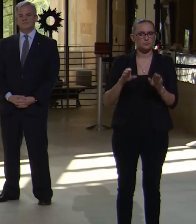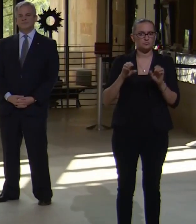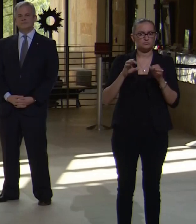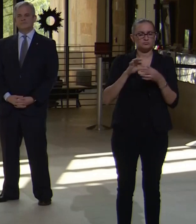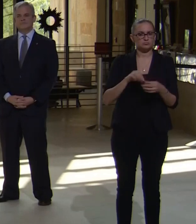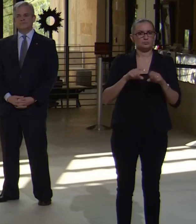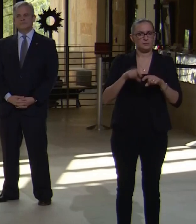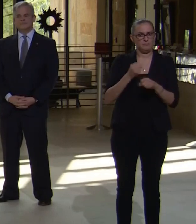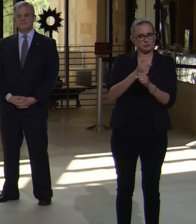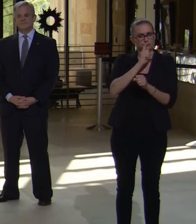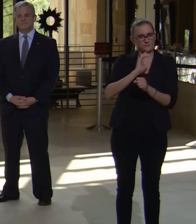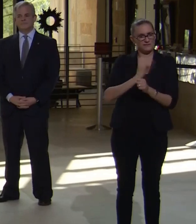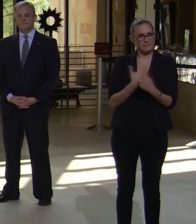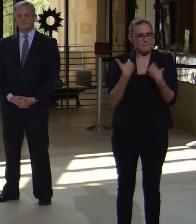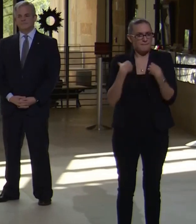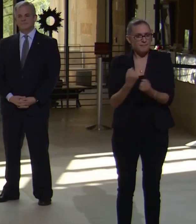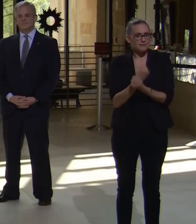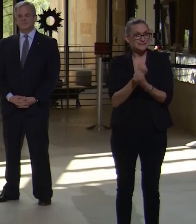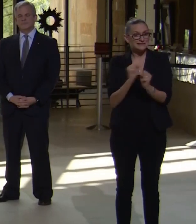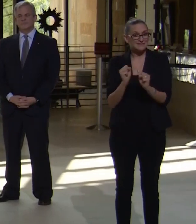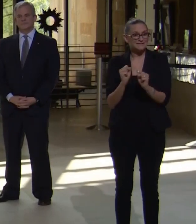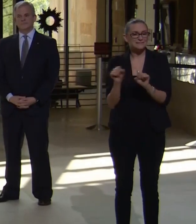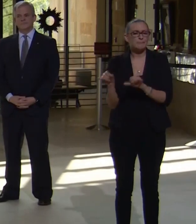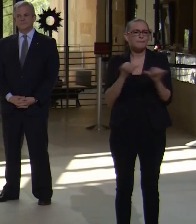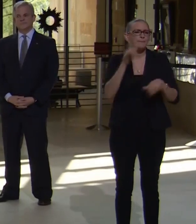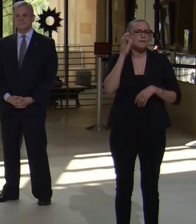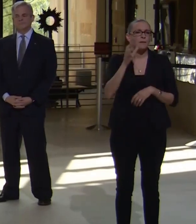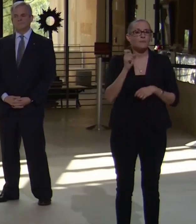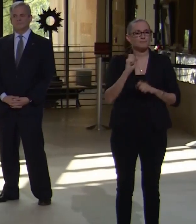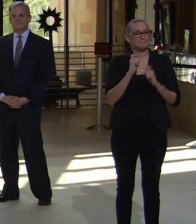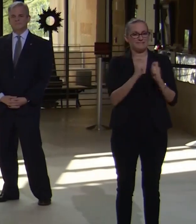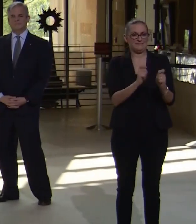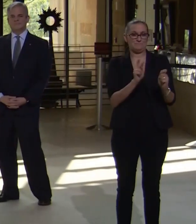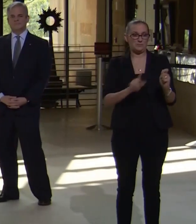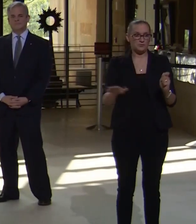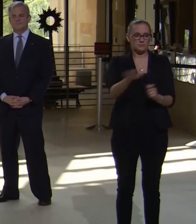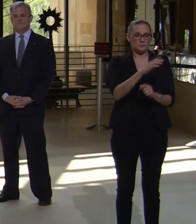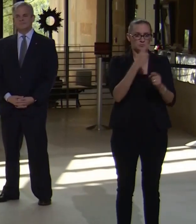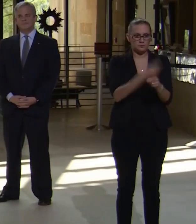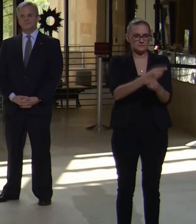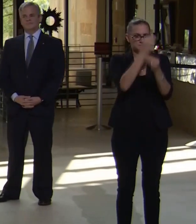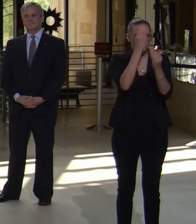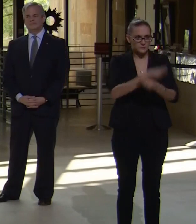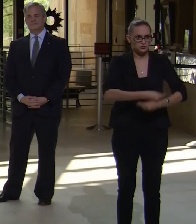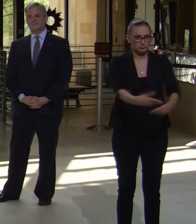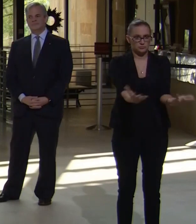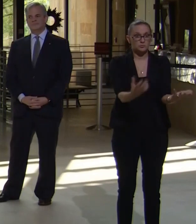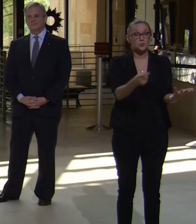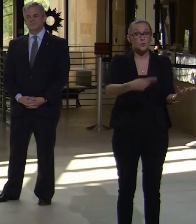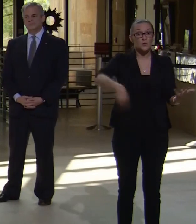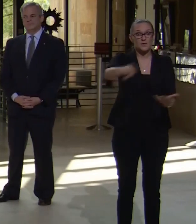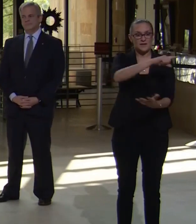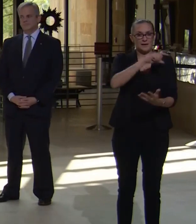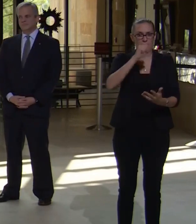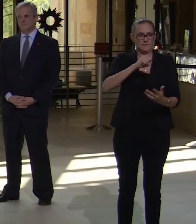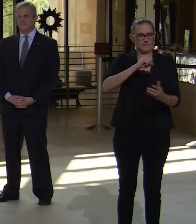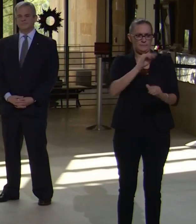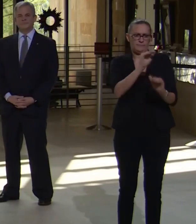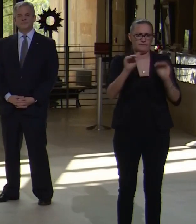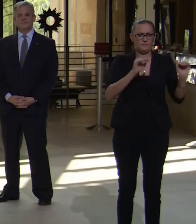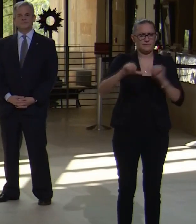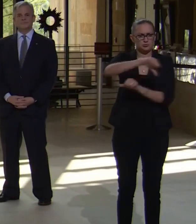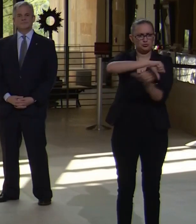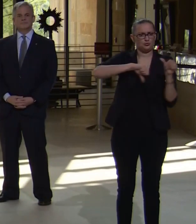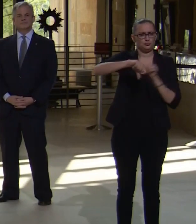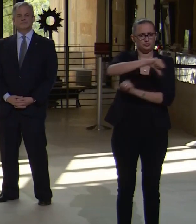to assure our health and safety is by giving people the information so that they can hold each other